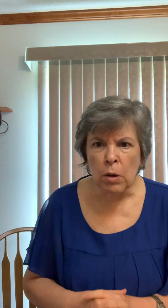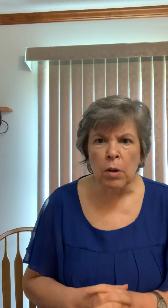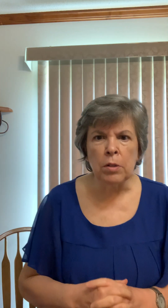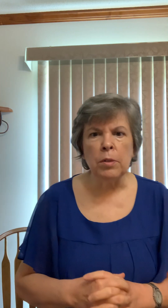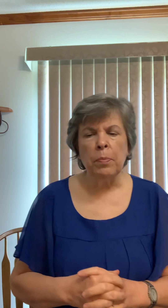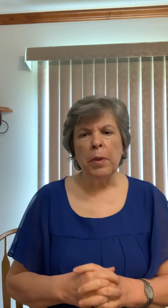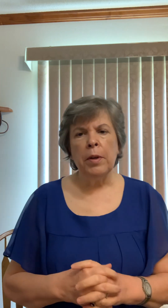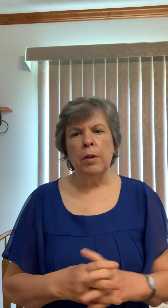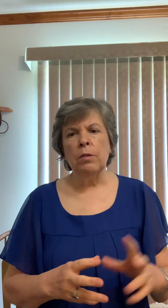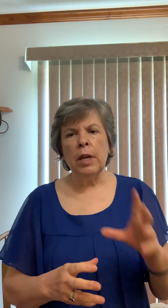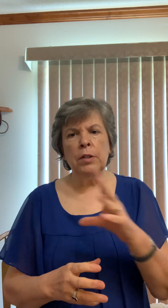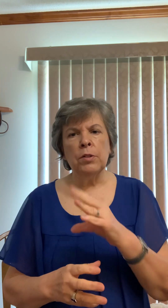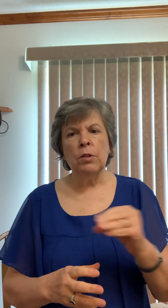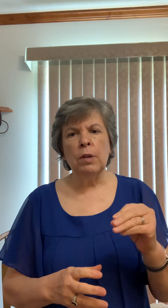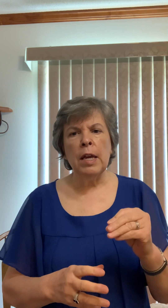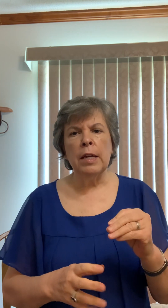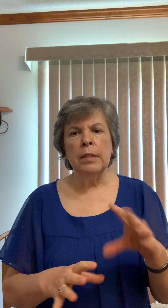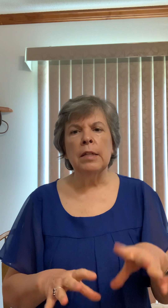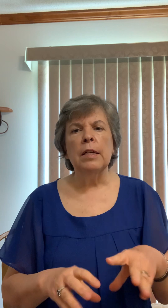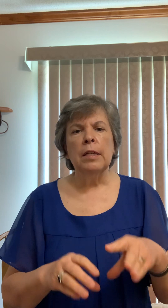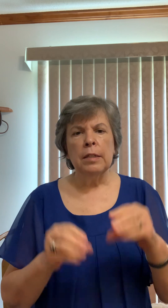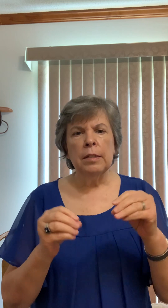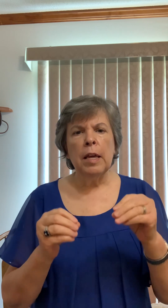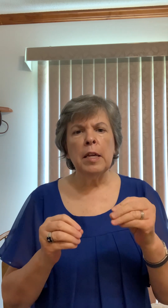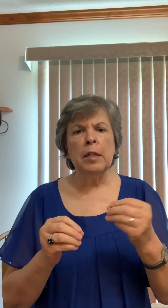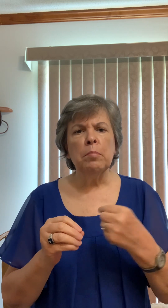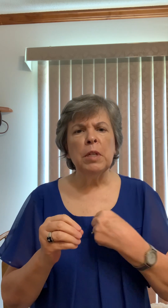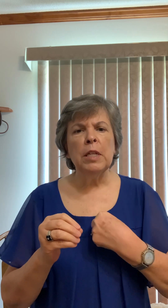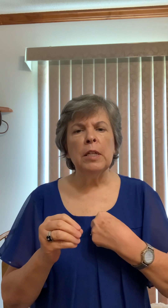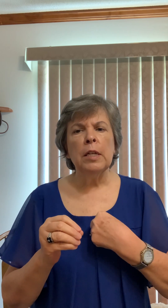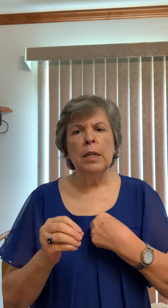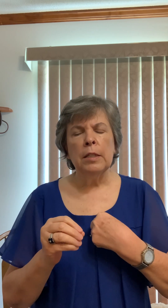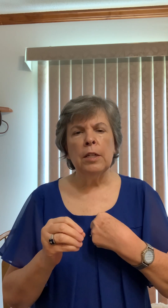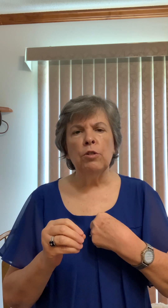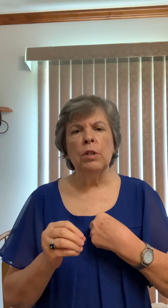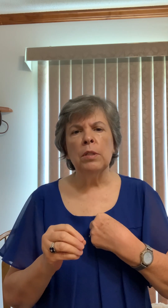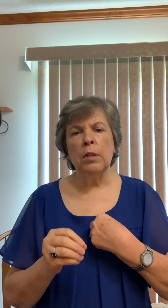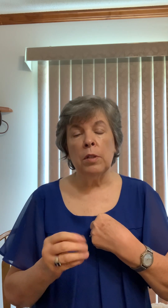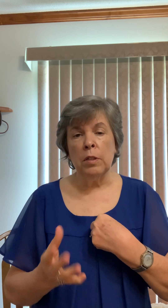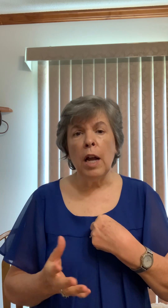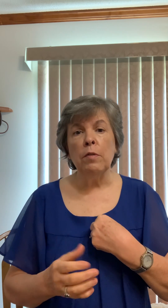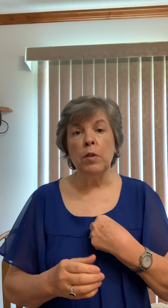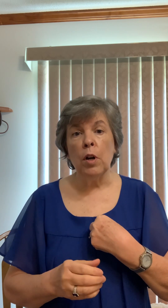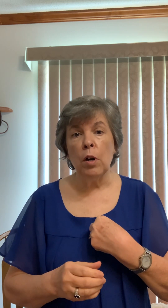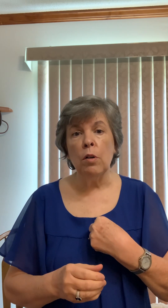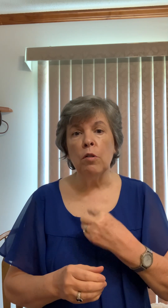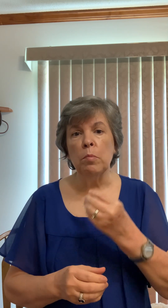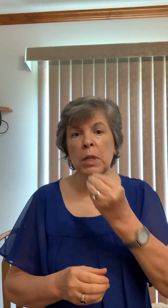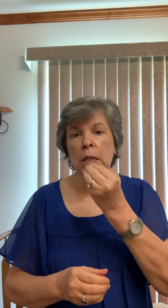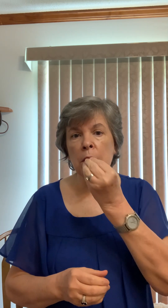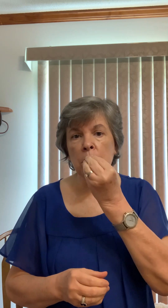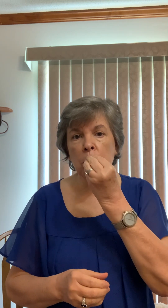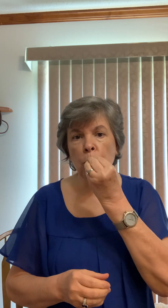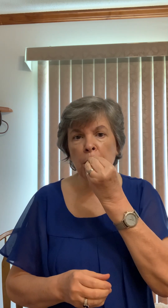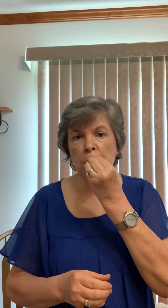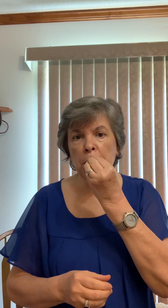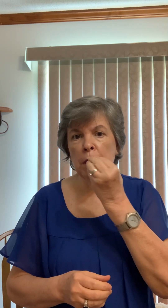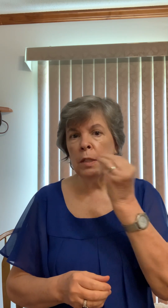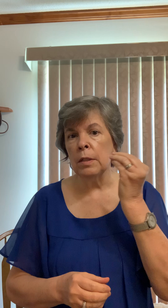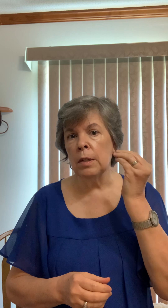heart. Okay, so and take me, now you can, the sign for home is where you eat